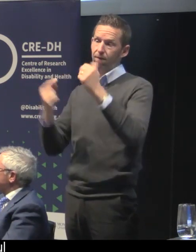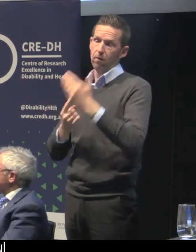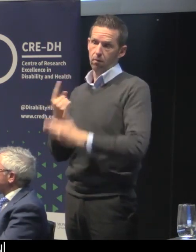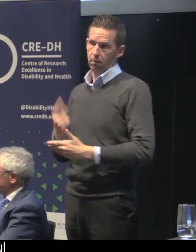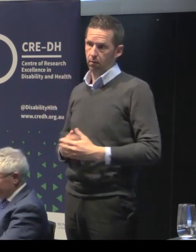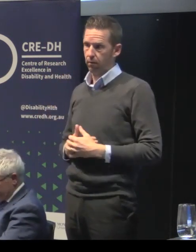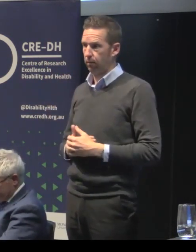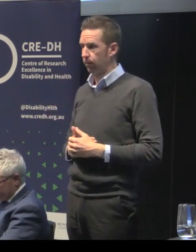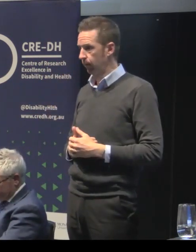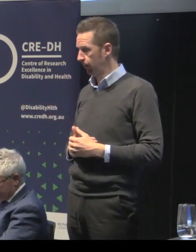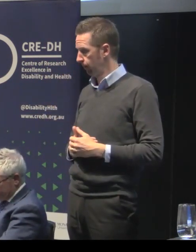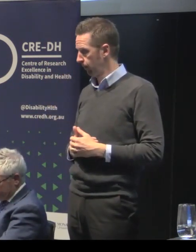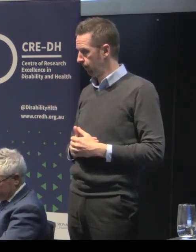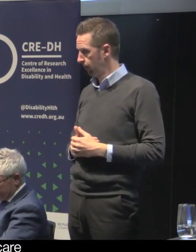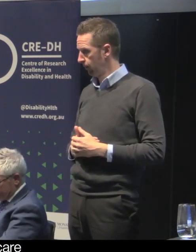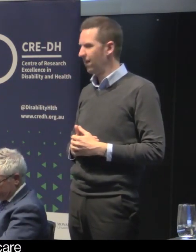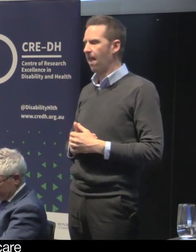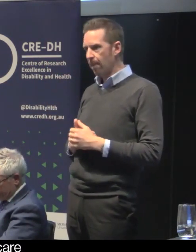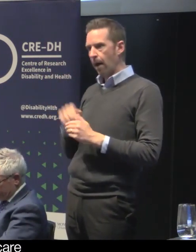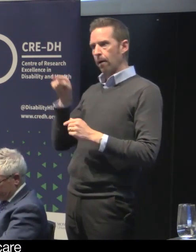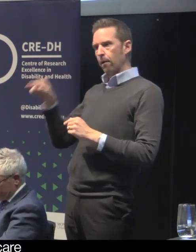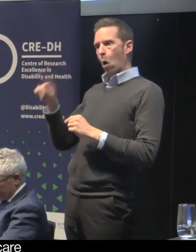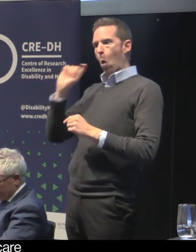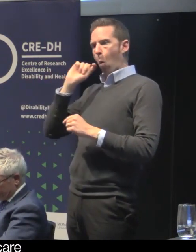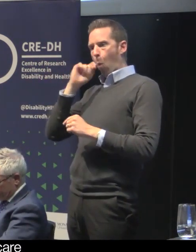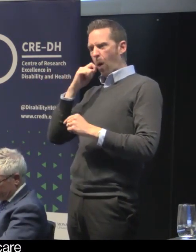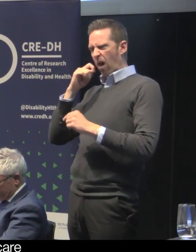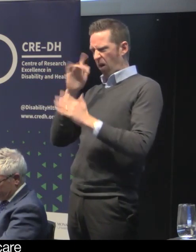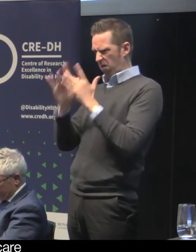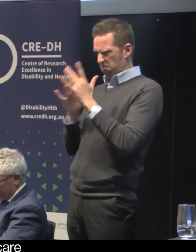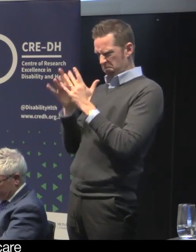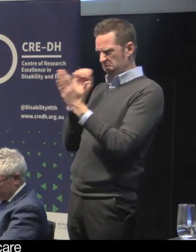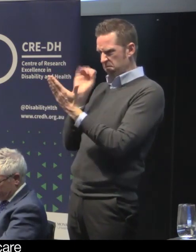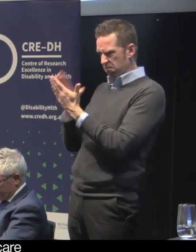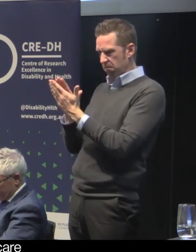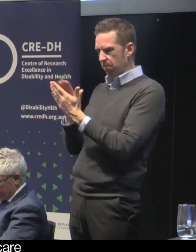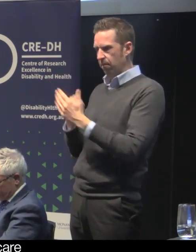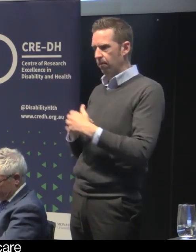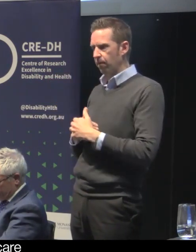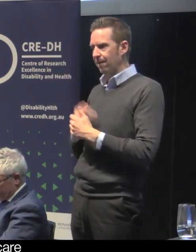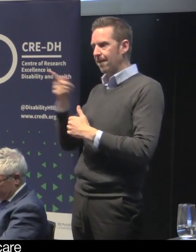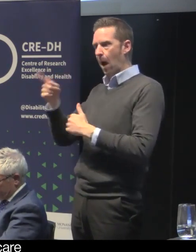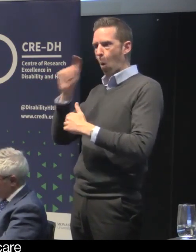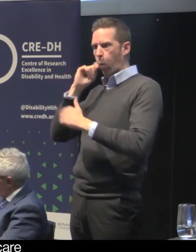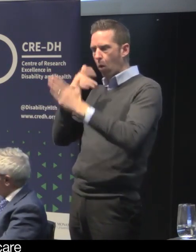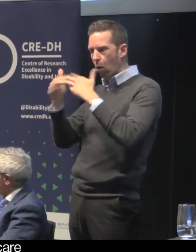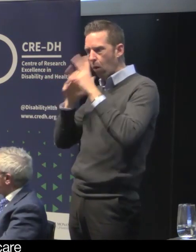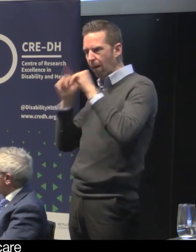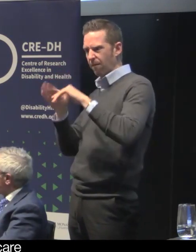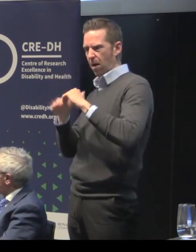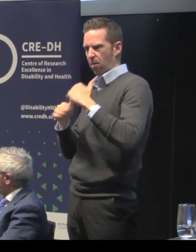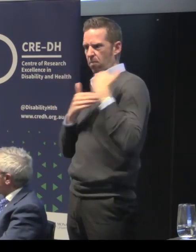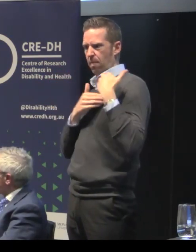And what they will do is they will take care of the financial aspects,